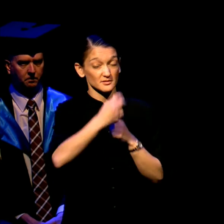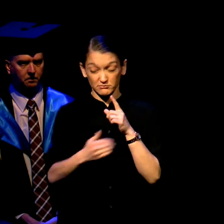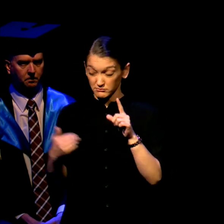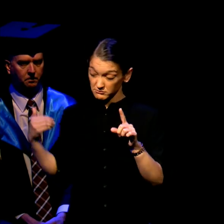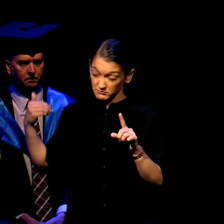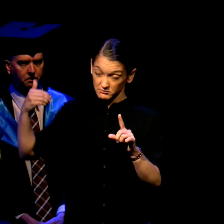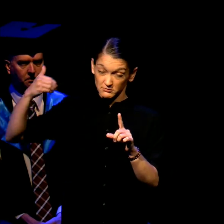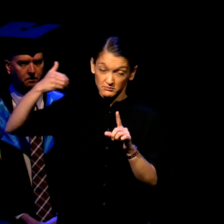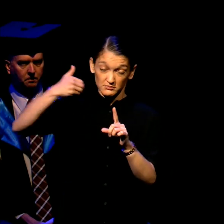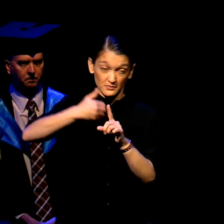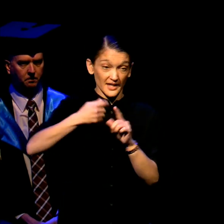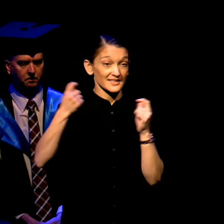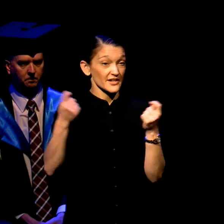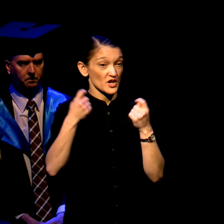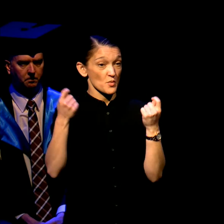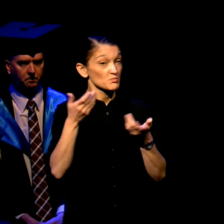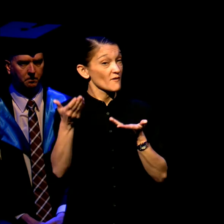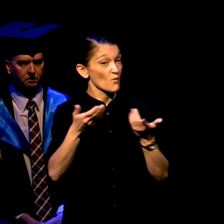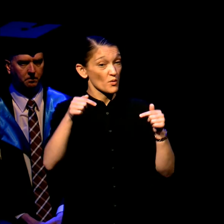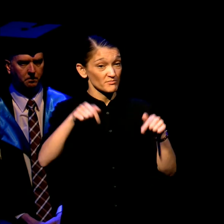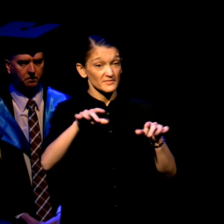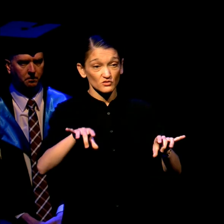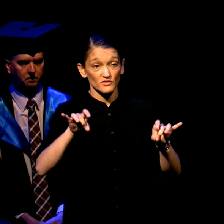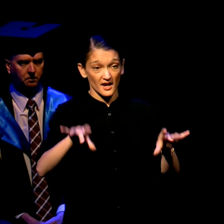ceremonies performed in this country,